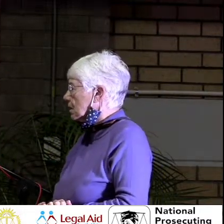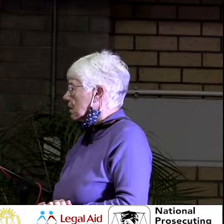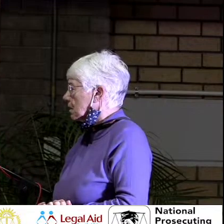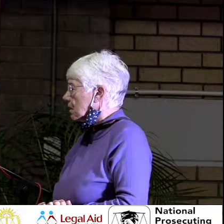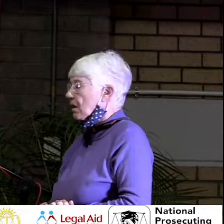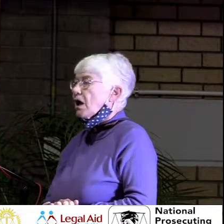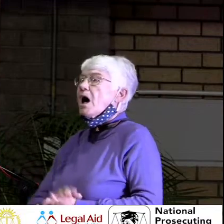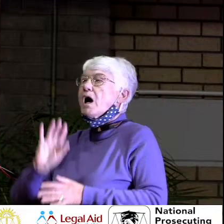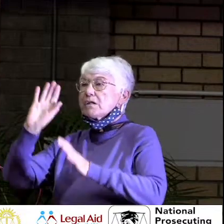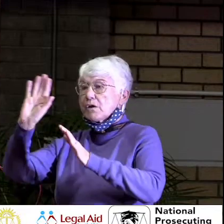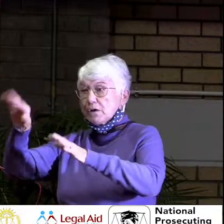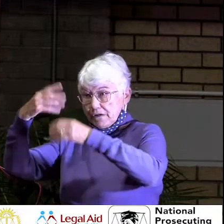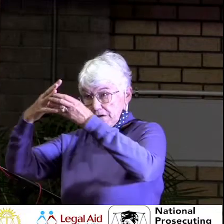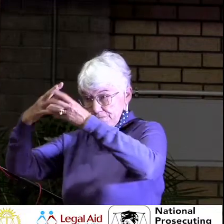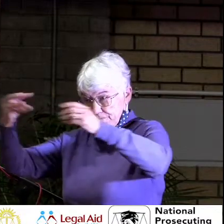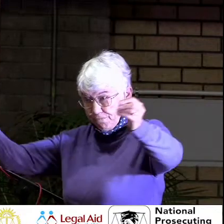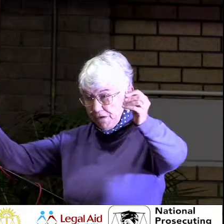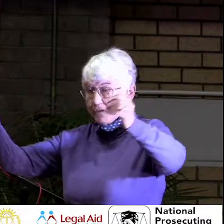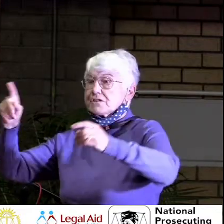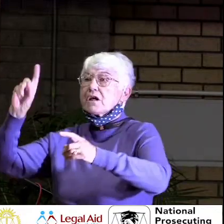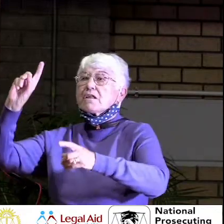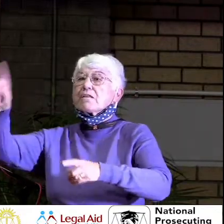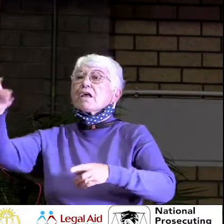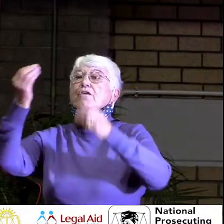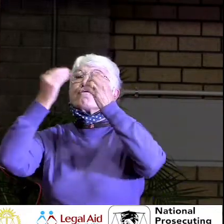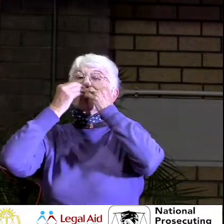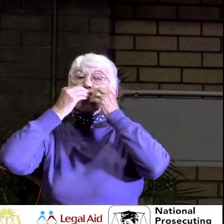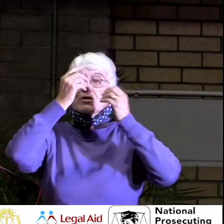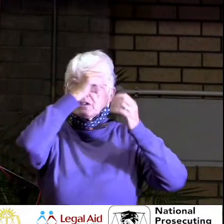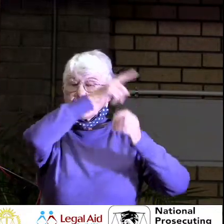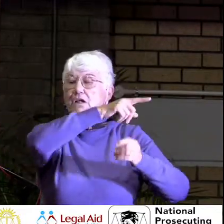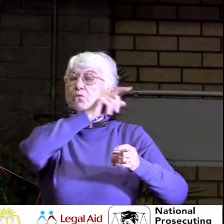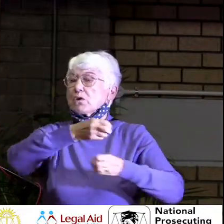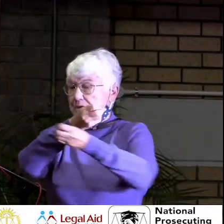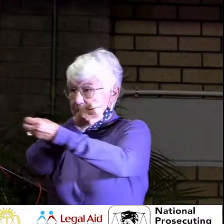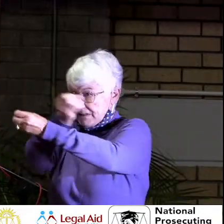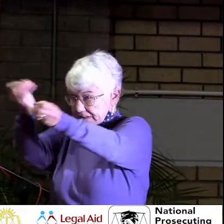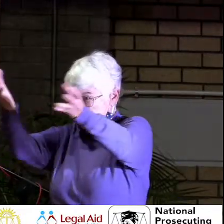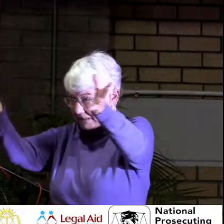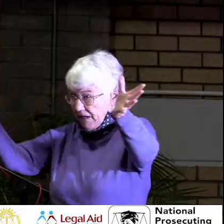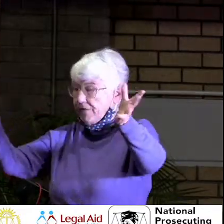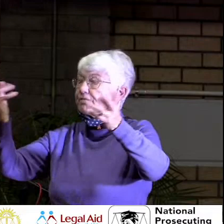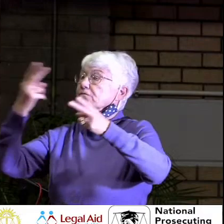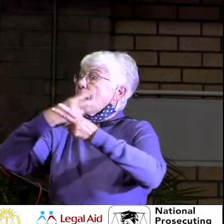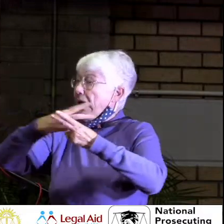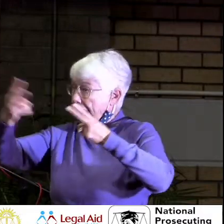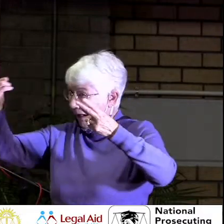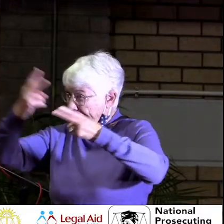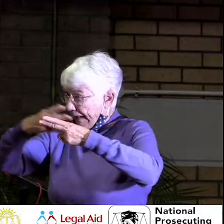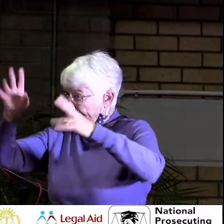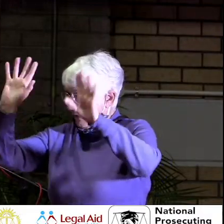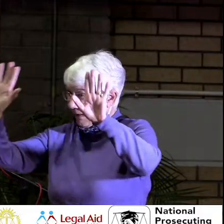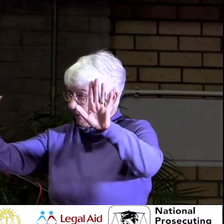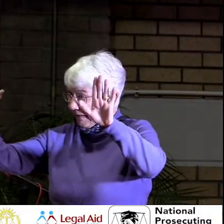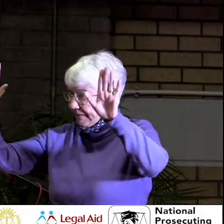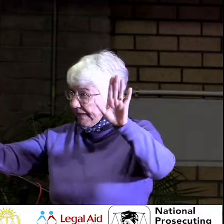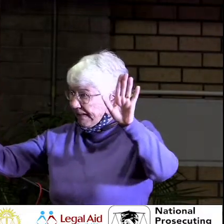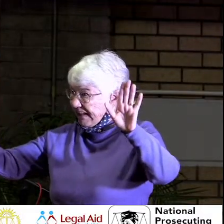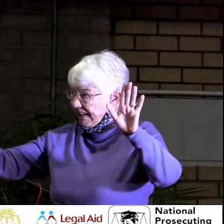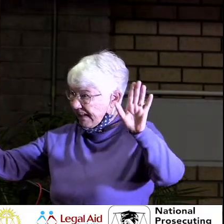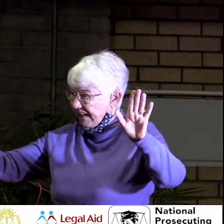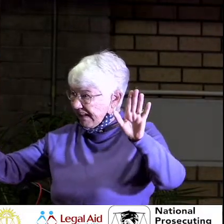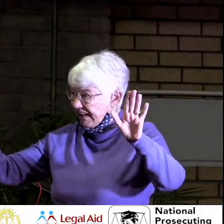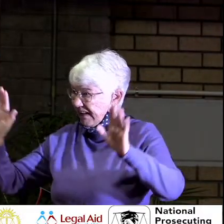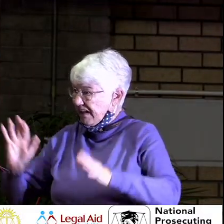food is ready, is waiting for you, all right? So we will take our questions, but if we can't answer